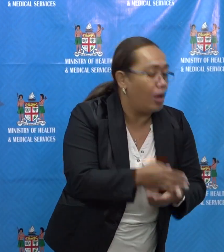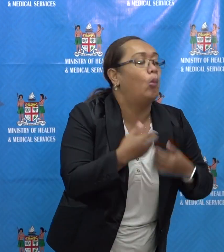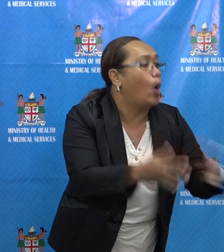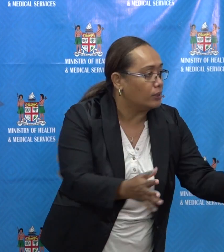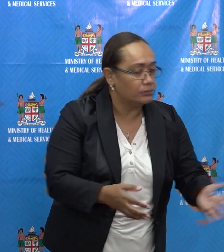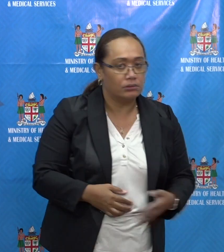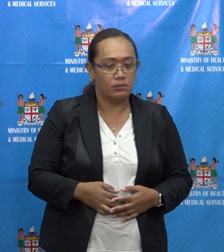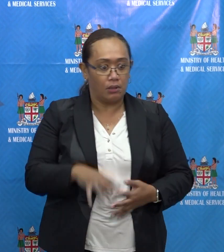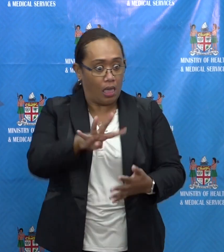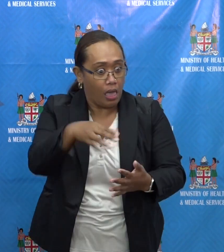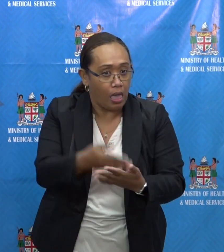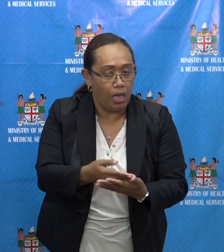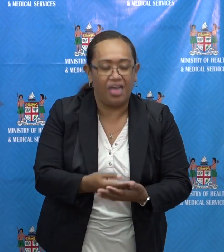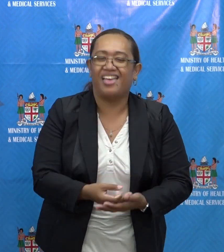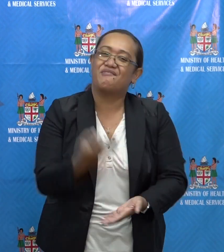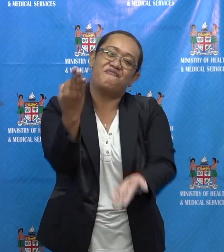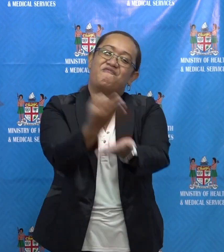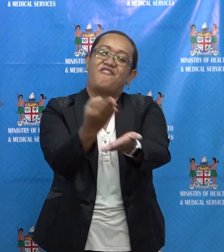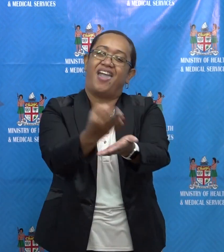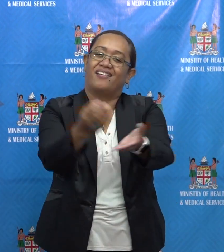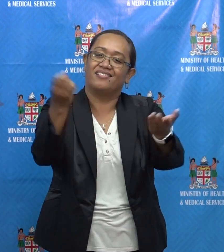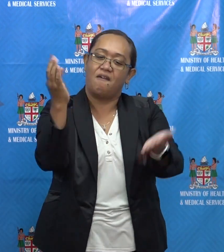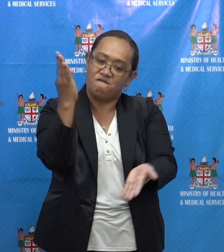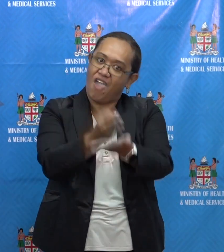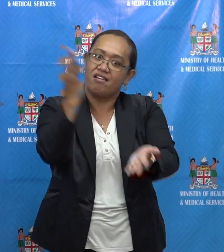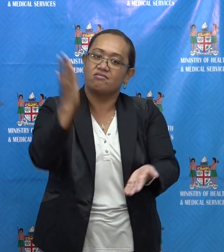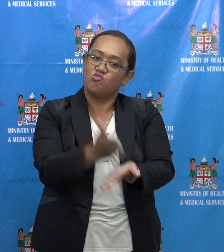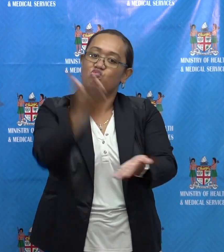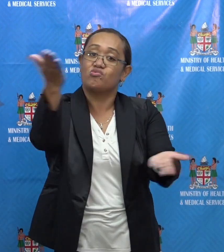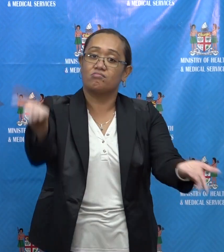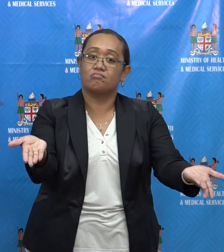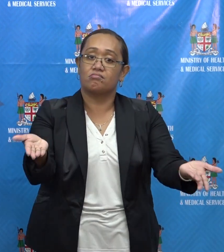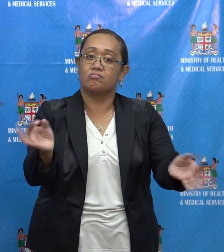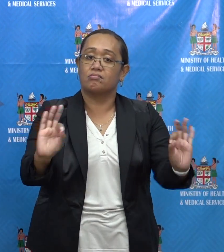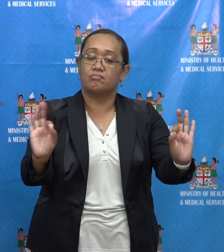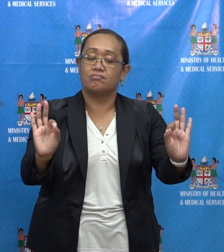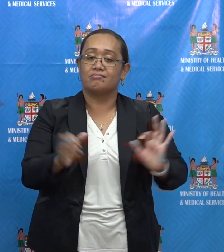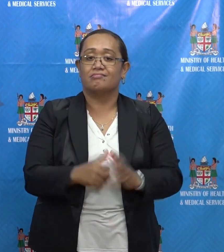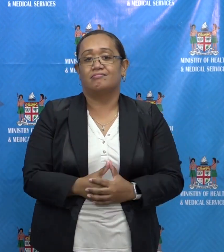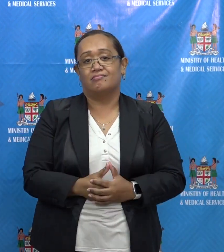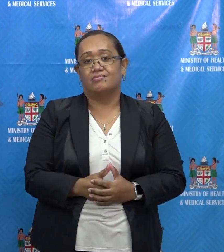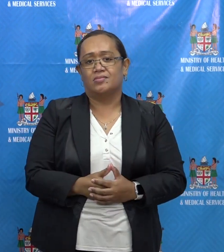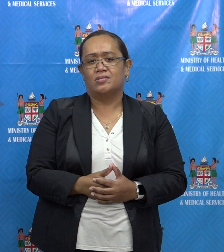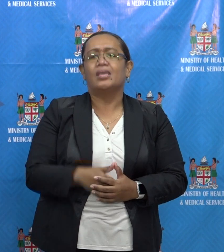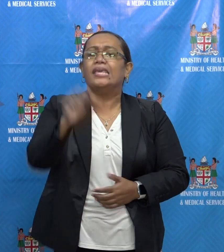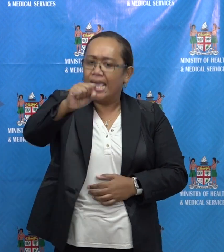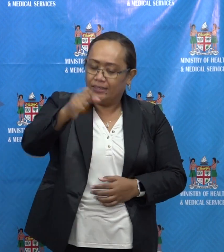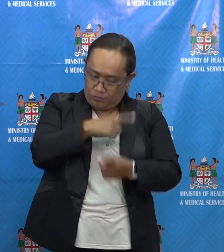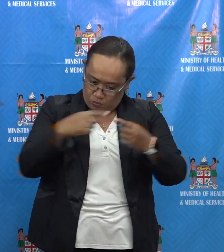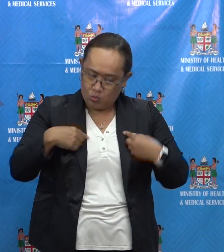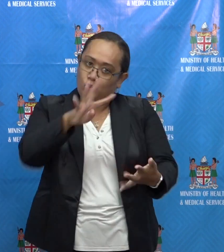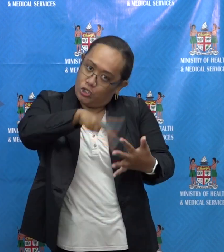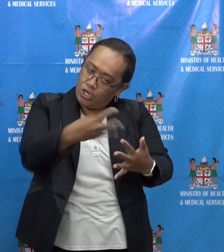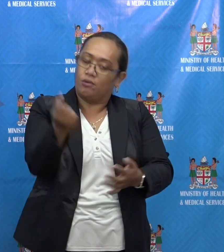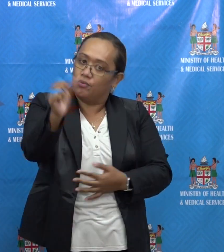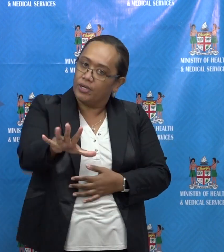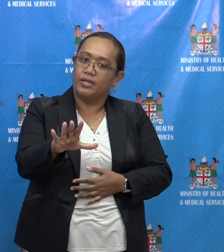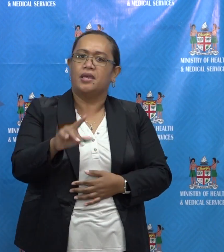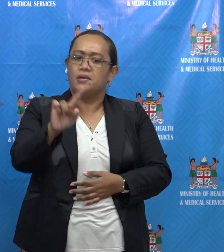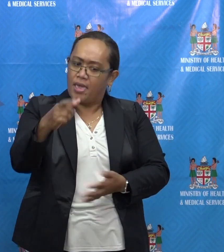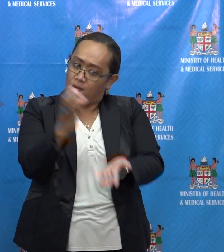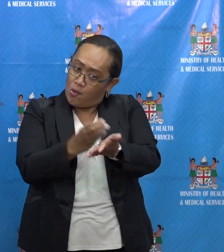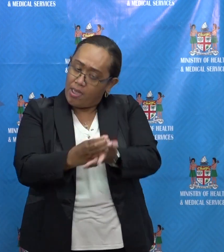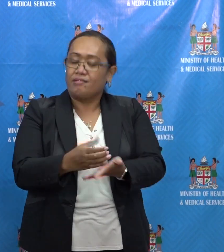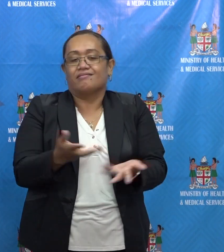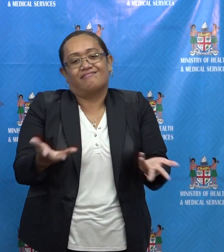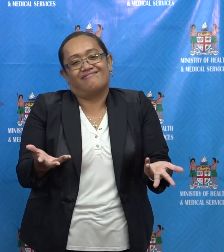all the rumors are based on facts. But we check and we try to see if it is correct or not. And